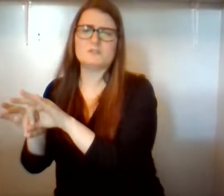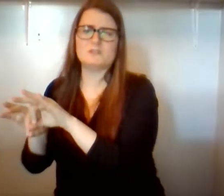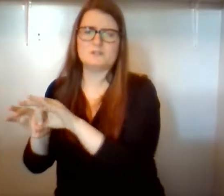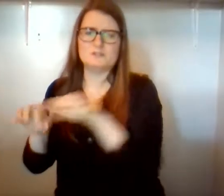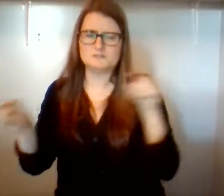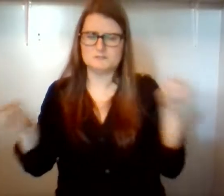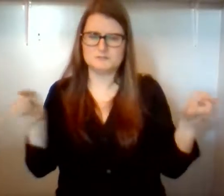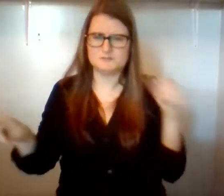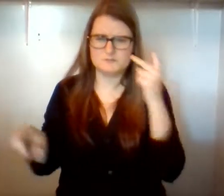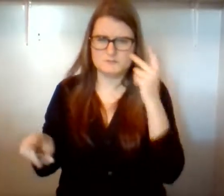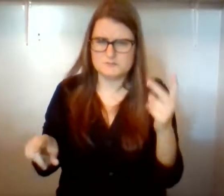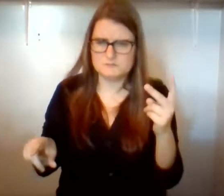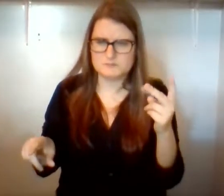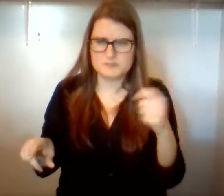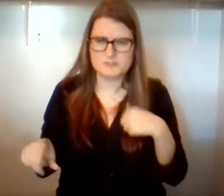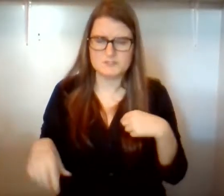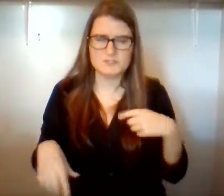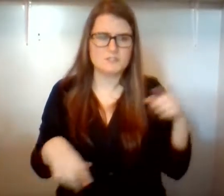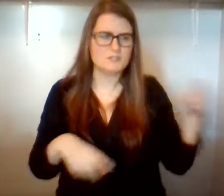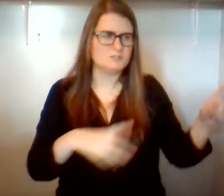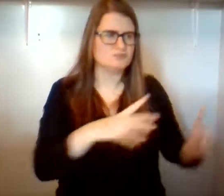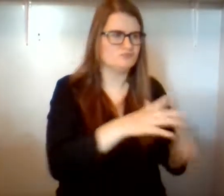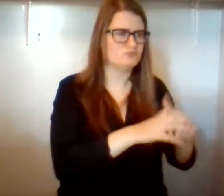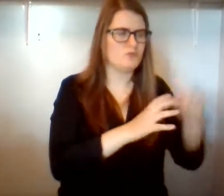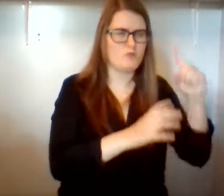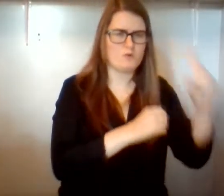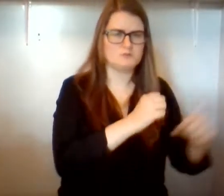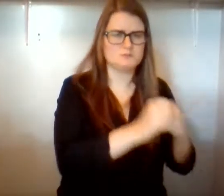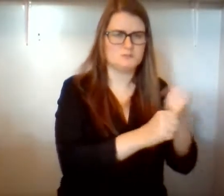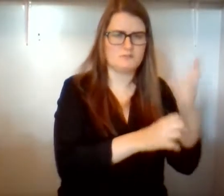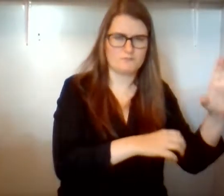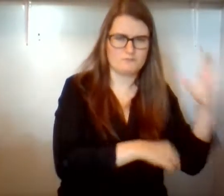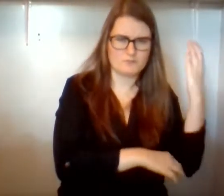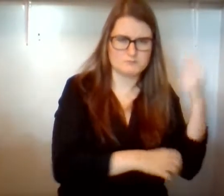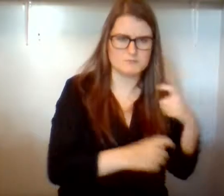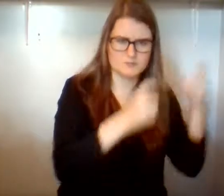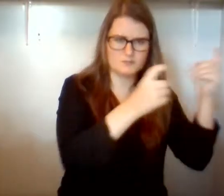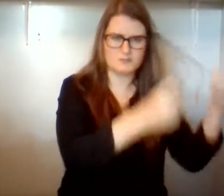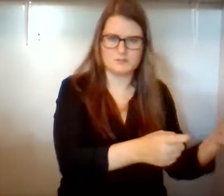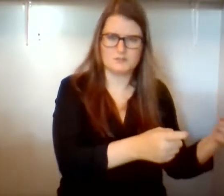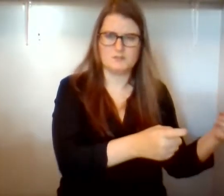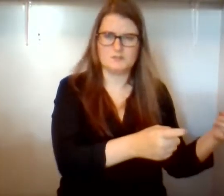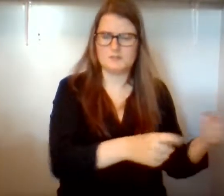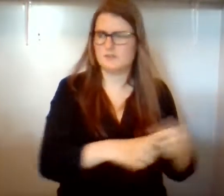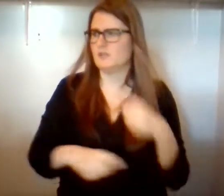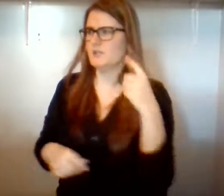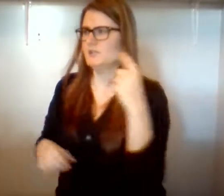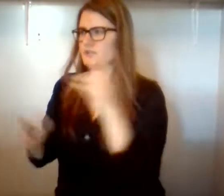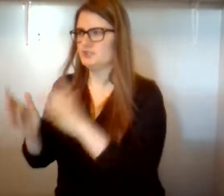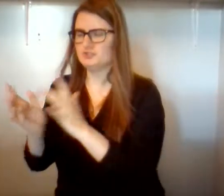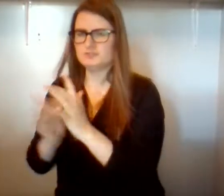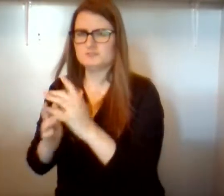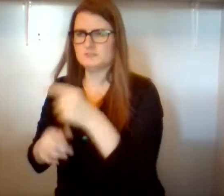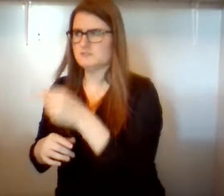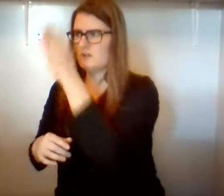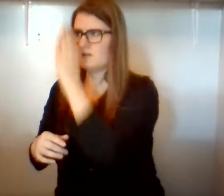good works. He knows when you work. He knows when you've been bad or good to be good, for goodness sakes. That's a pure works religion. And Jesus